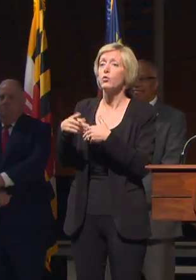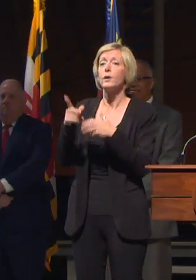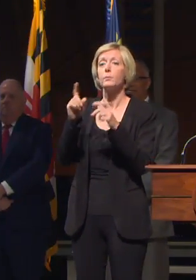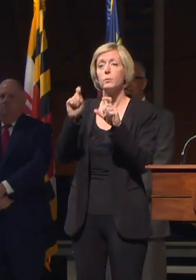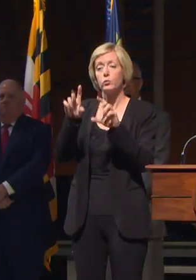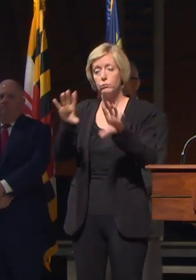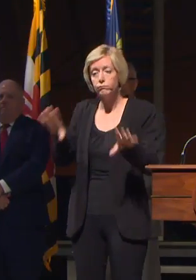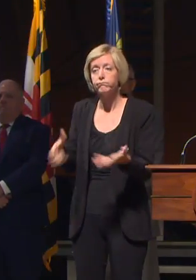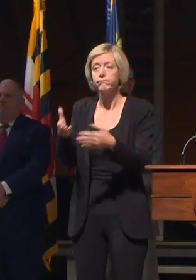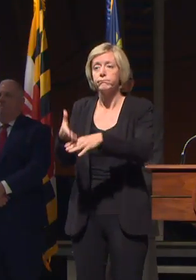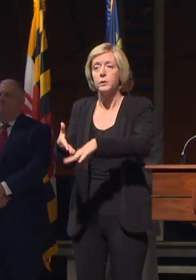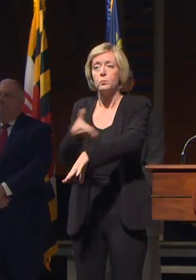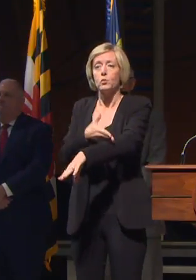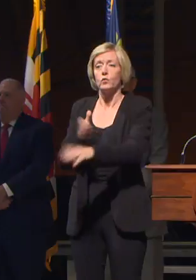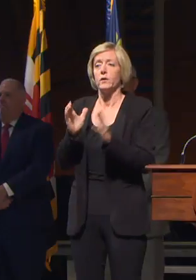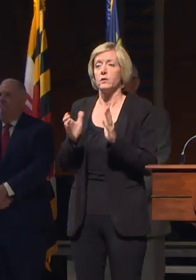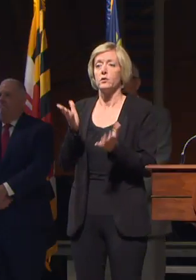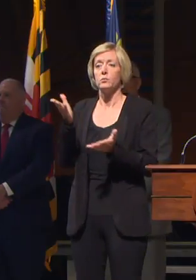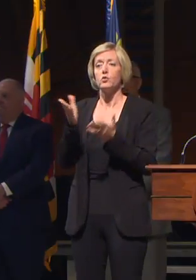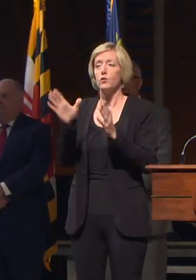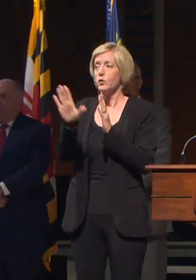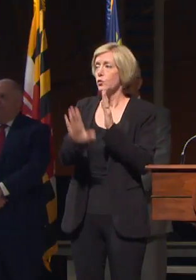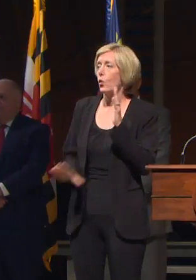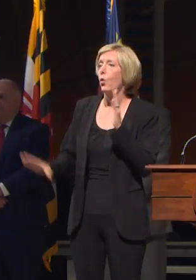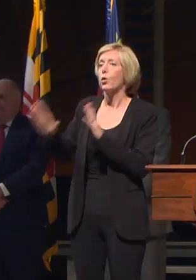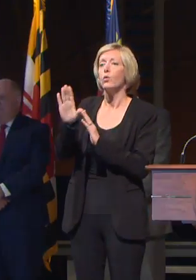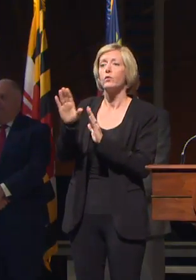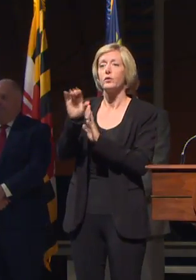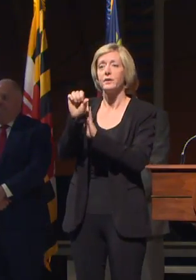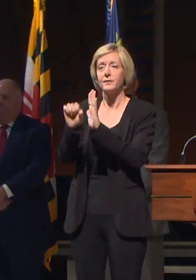foster improvements in customer service across all